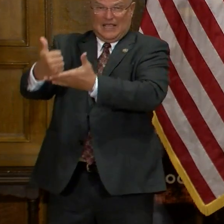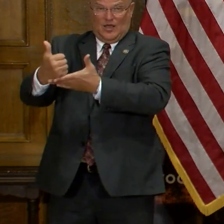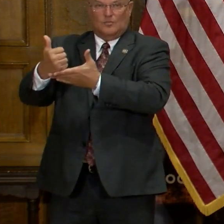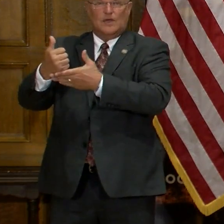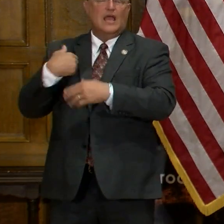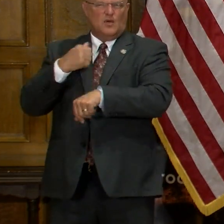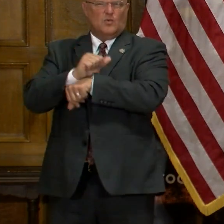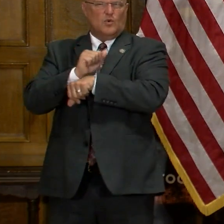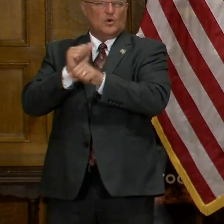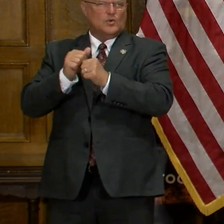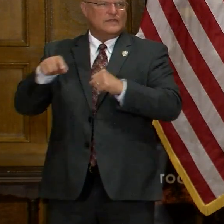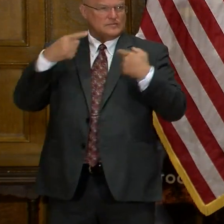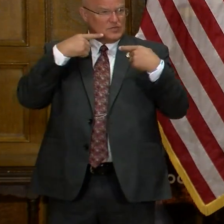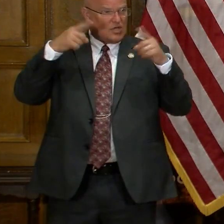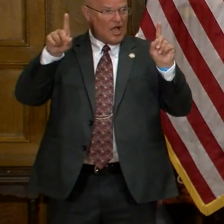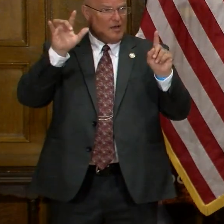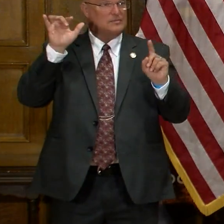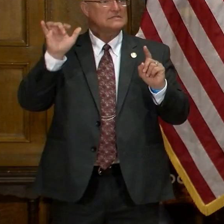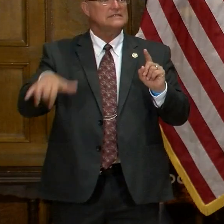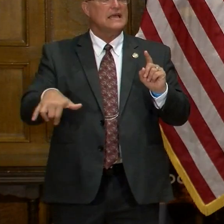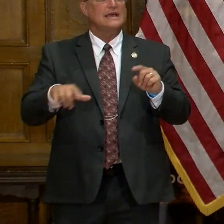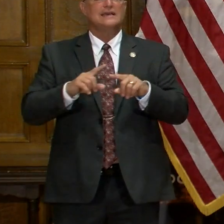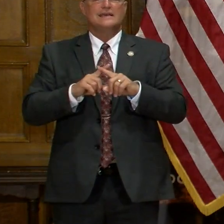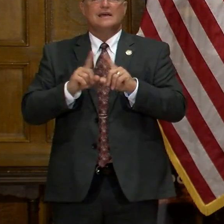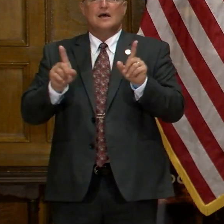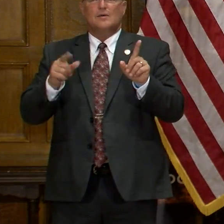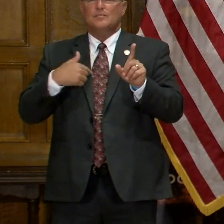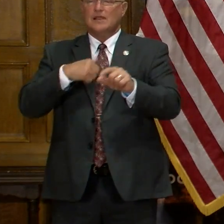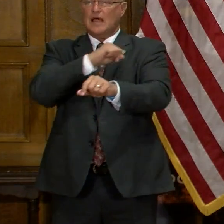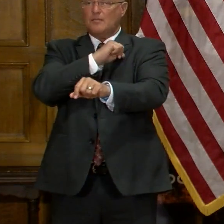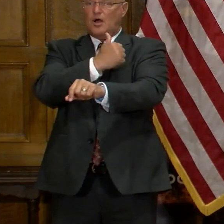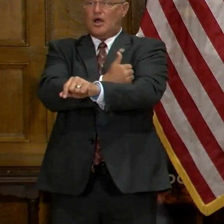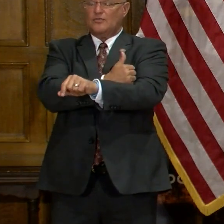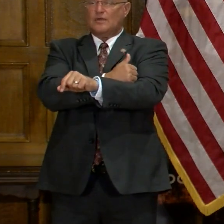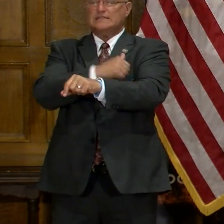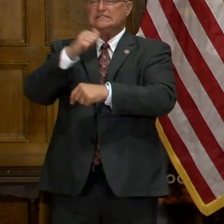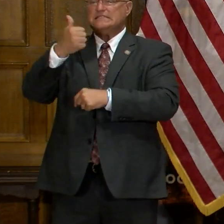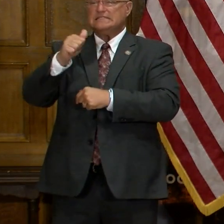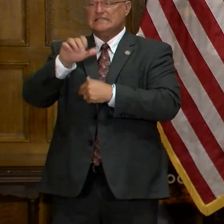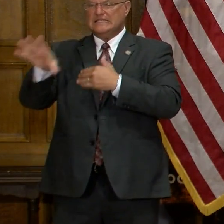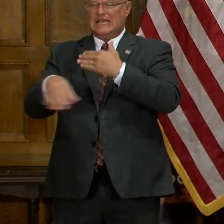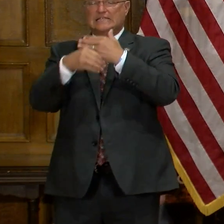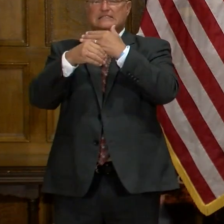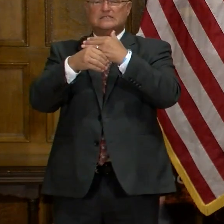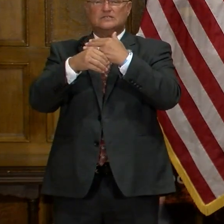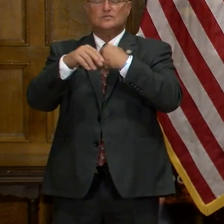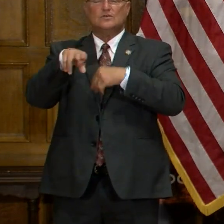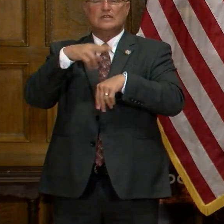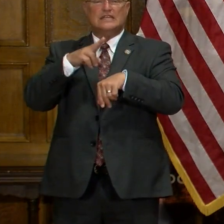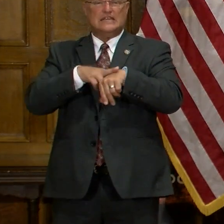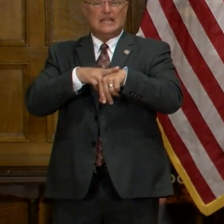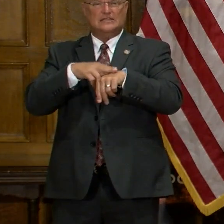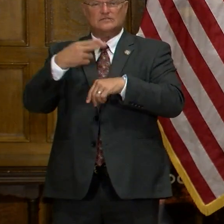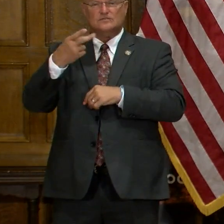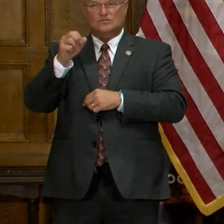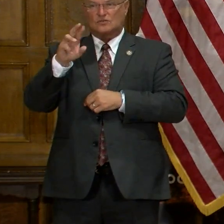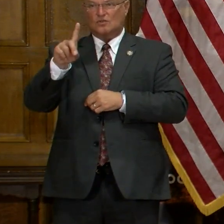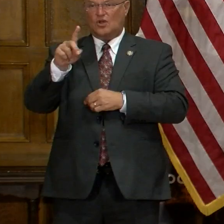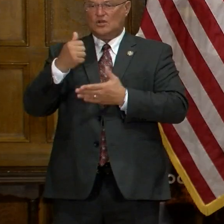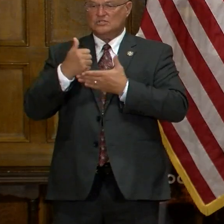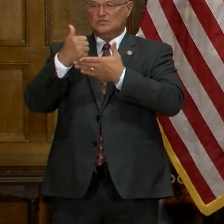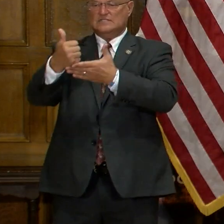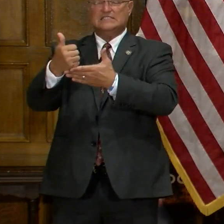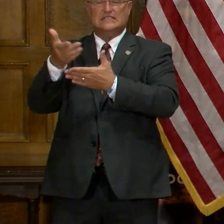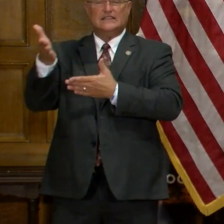we'll work with them to accomplish that. But I'm authorizing those 10 additional National Guard personnel to assist in the